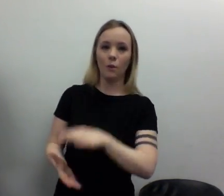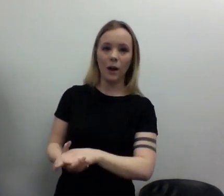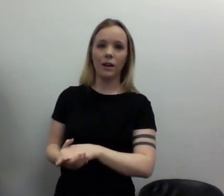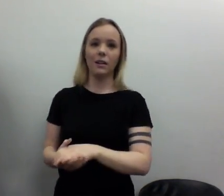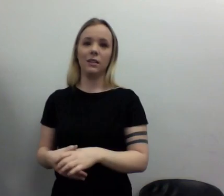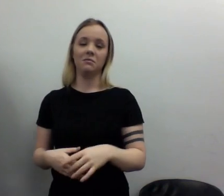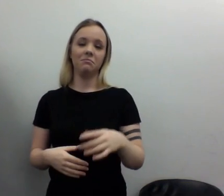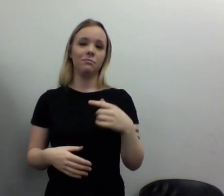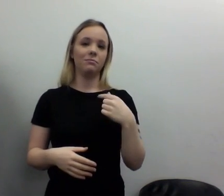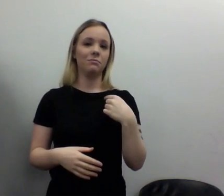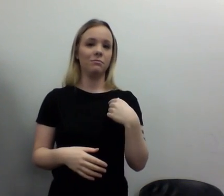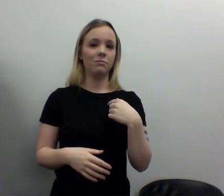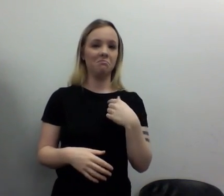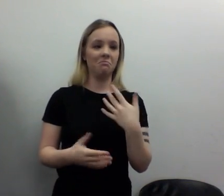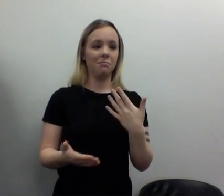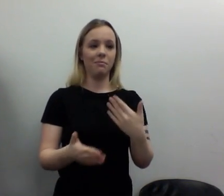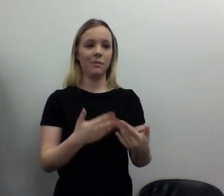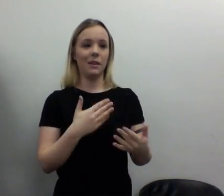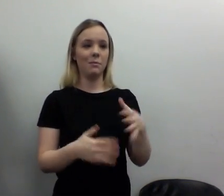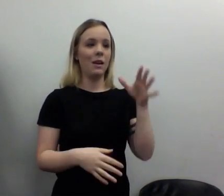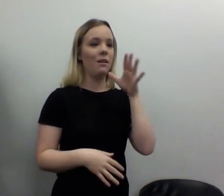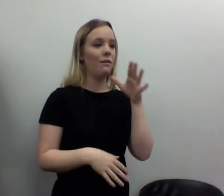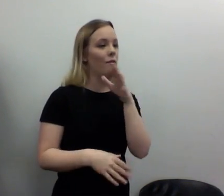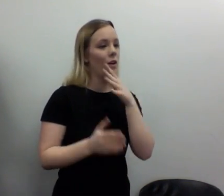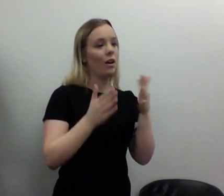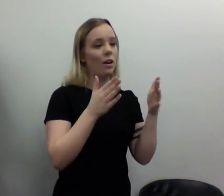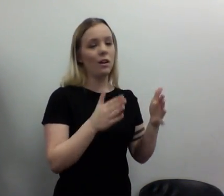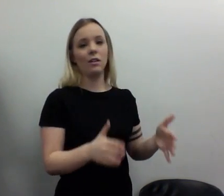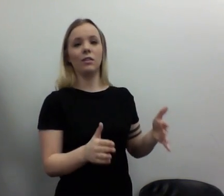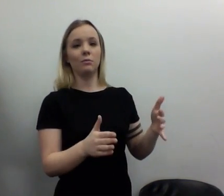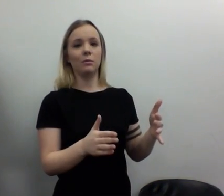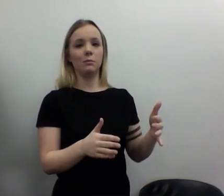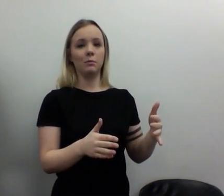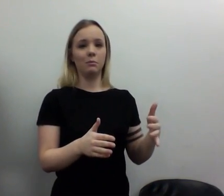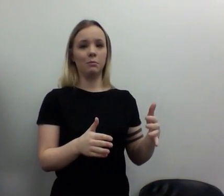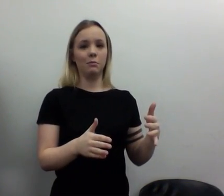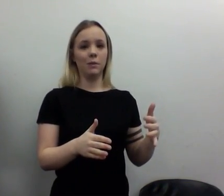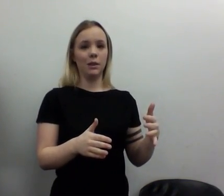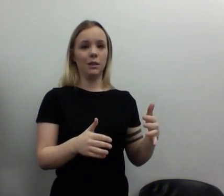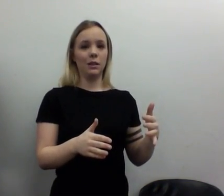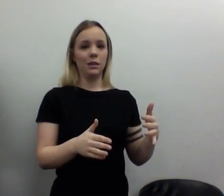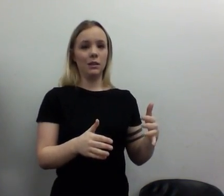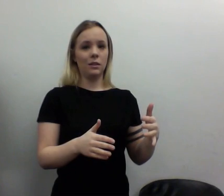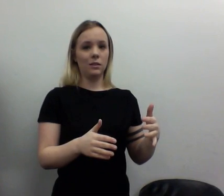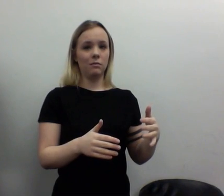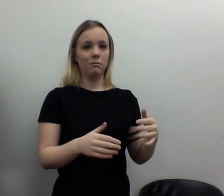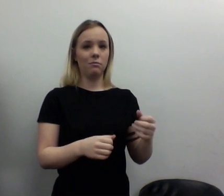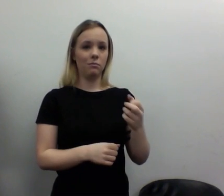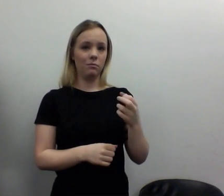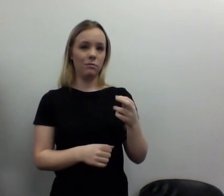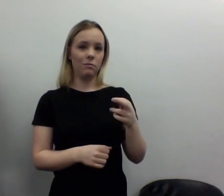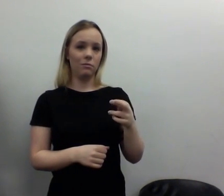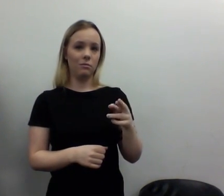the farmer in Appenzell, the Austrian farmer in Tyrol, or as you would say in Maryland, the farmer in